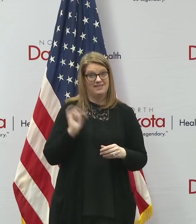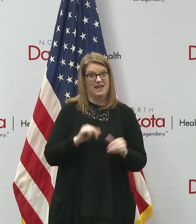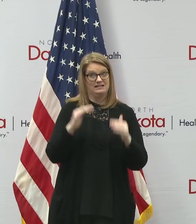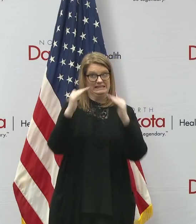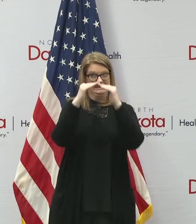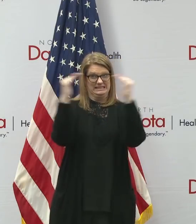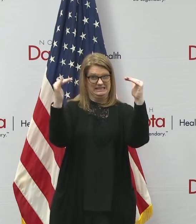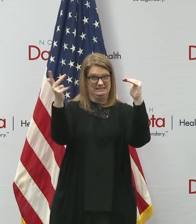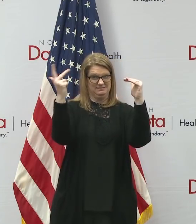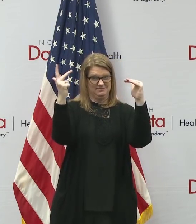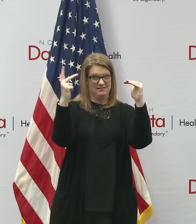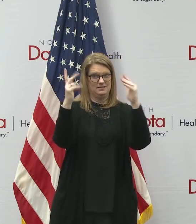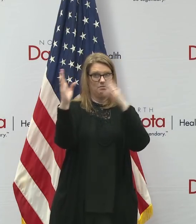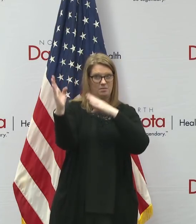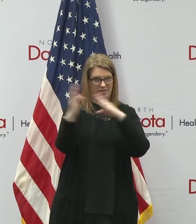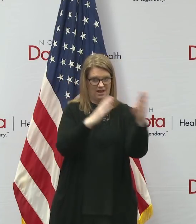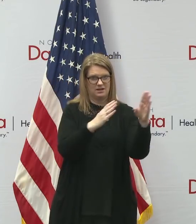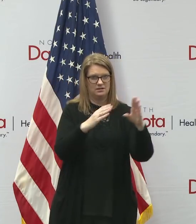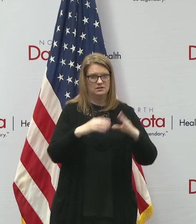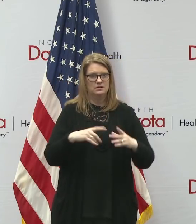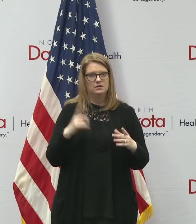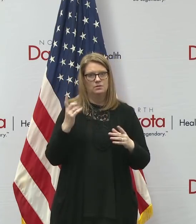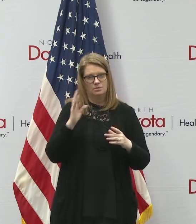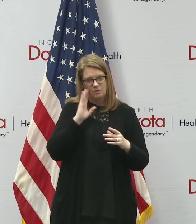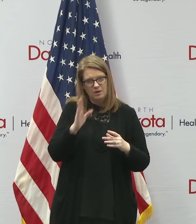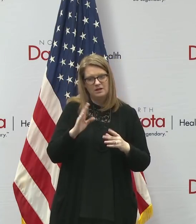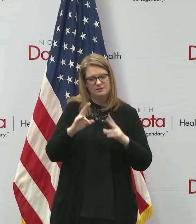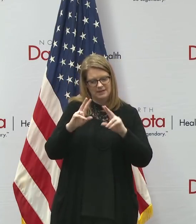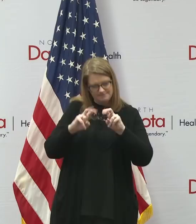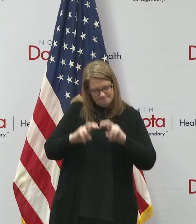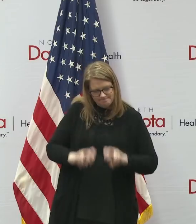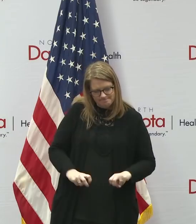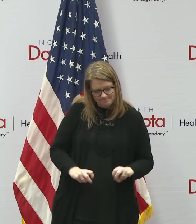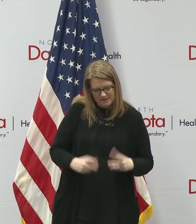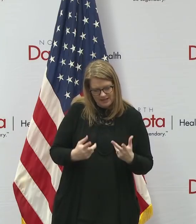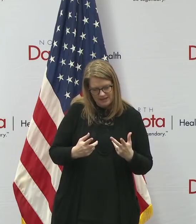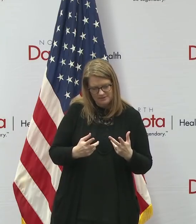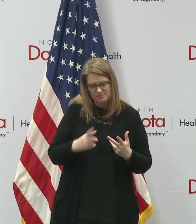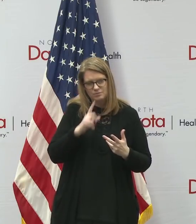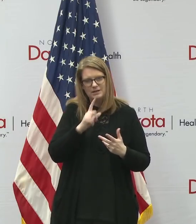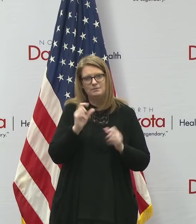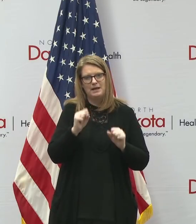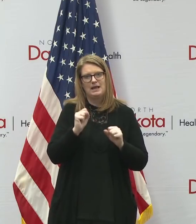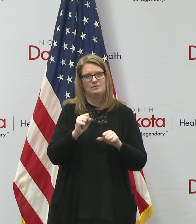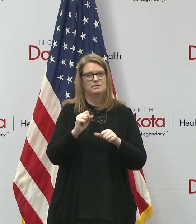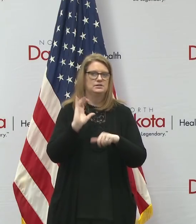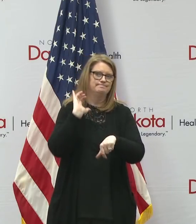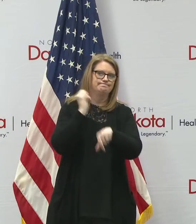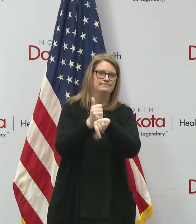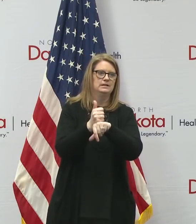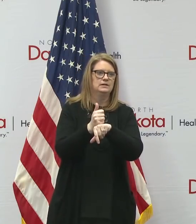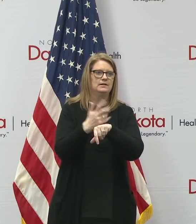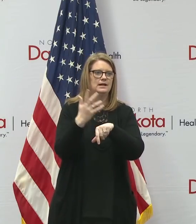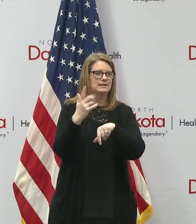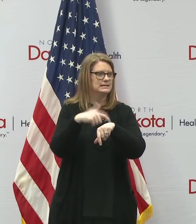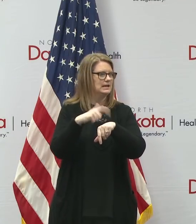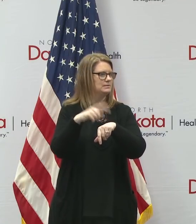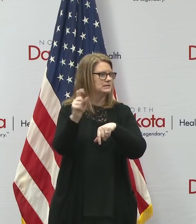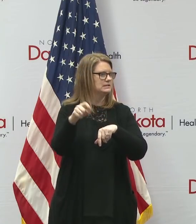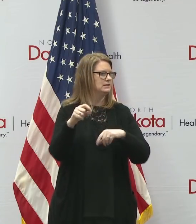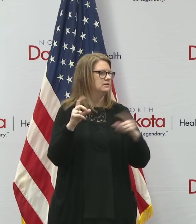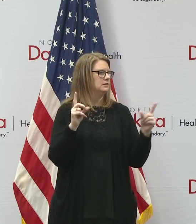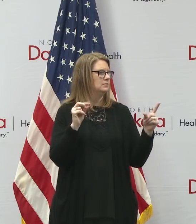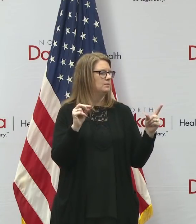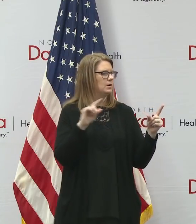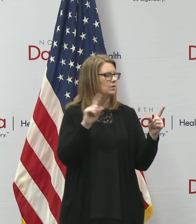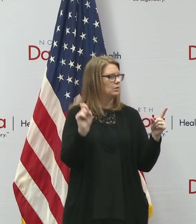as needed based on the threat and make sure that it's there at the time it's needed. One more question